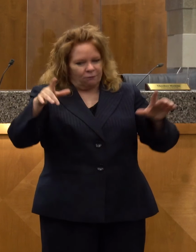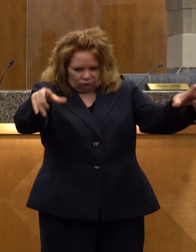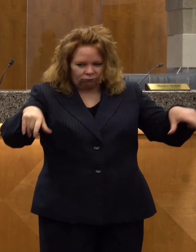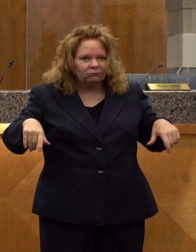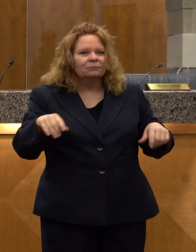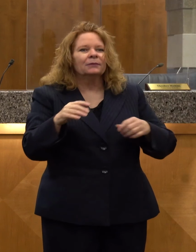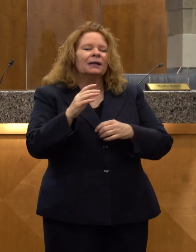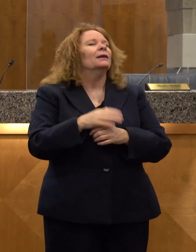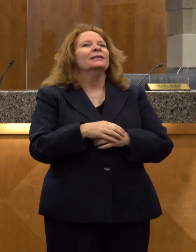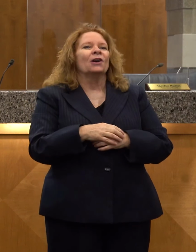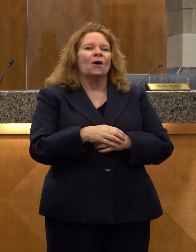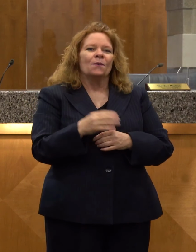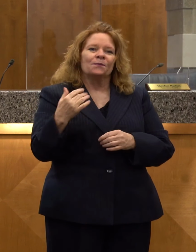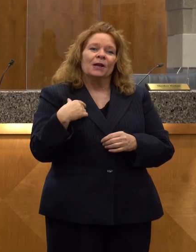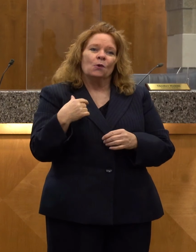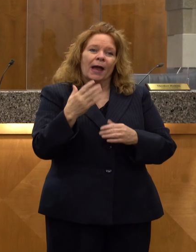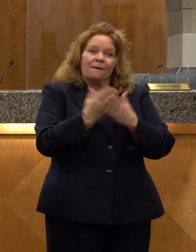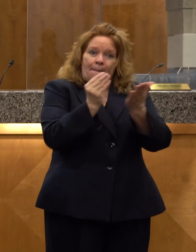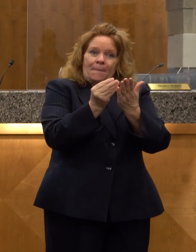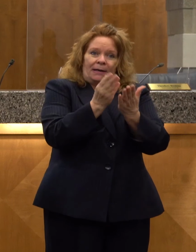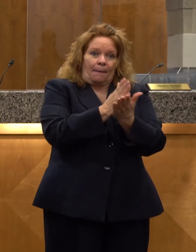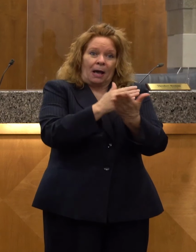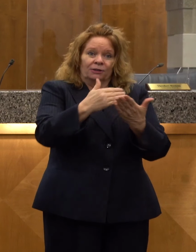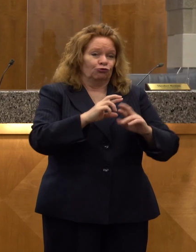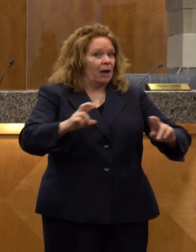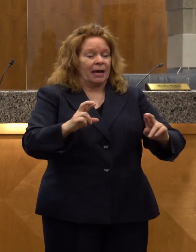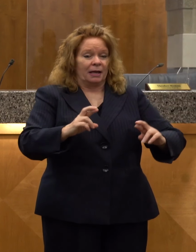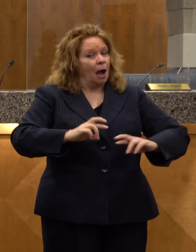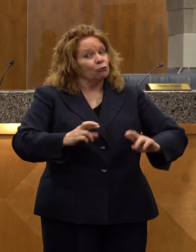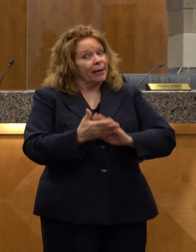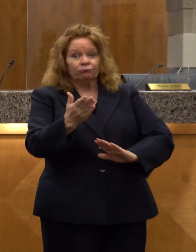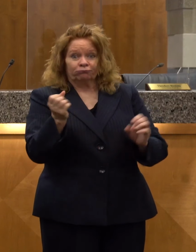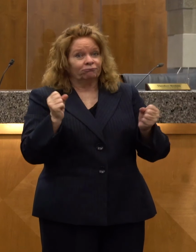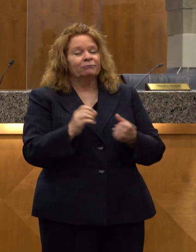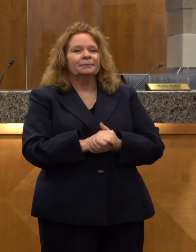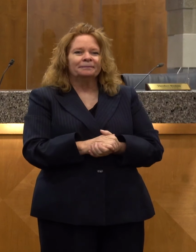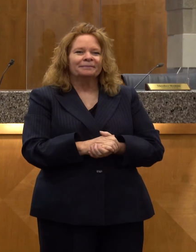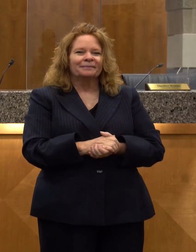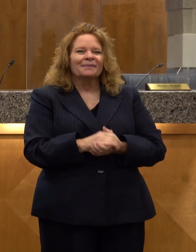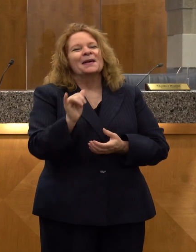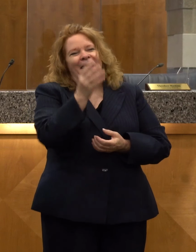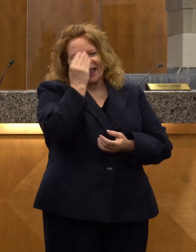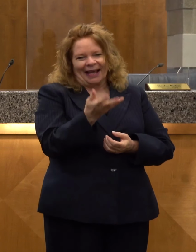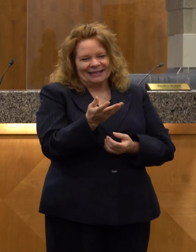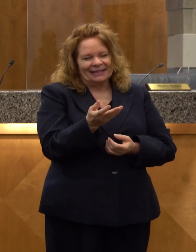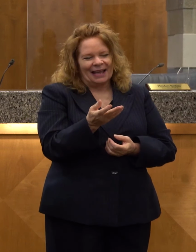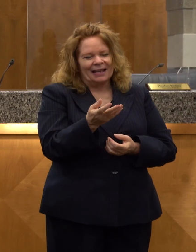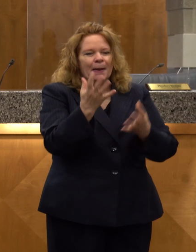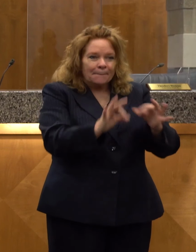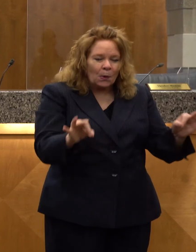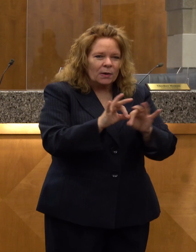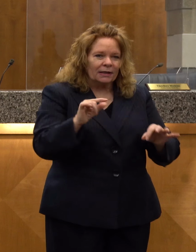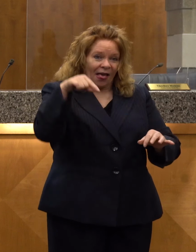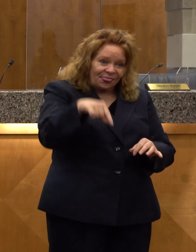And then we have some good money in the budget too, so I'm good to go, you know. So, and like I said, it's all about the resident,